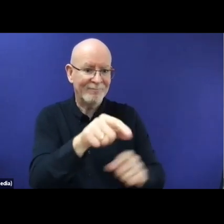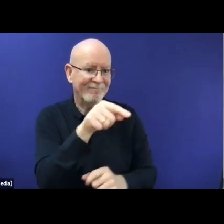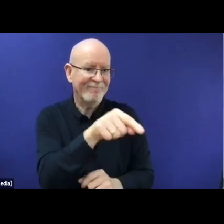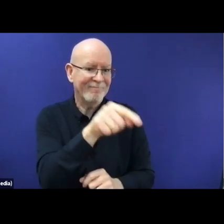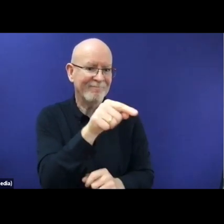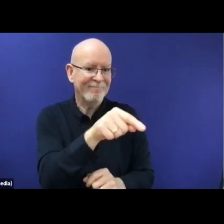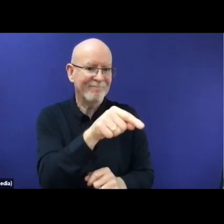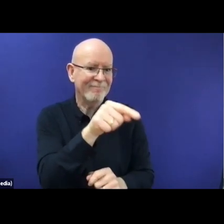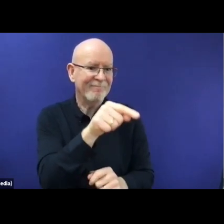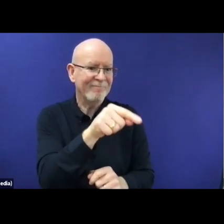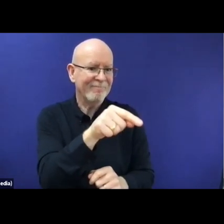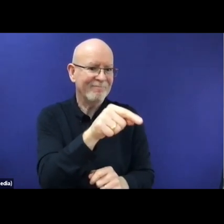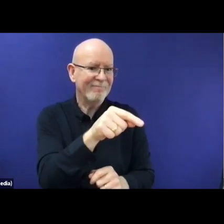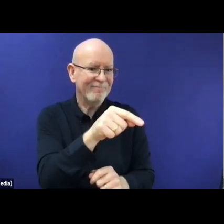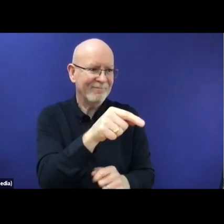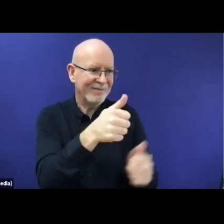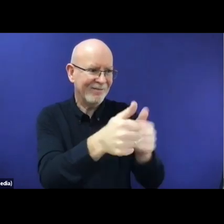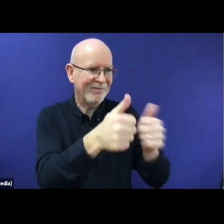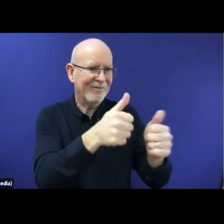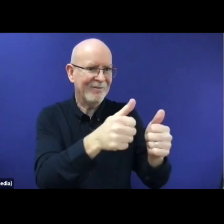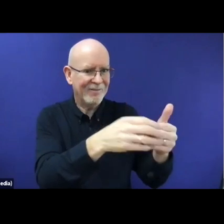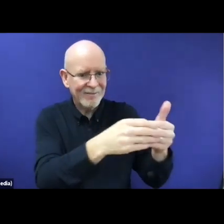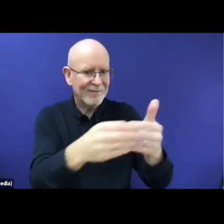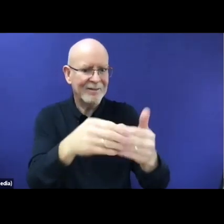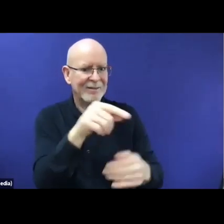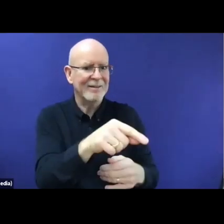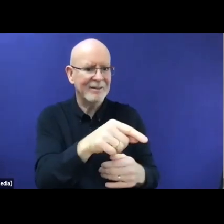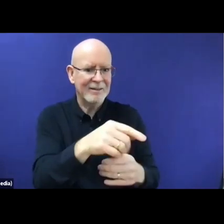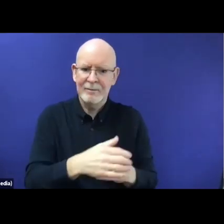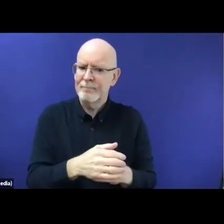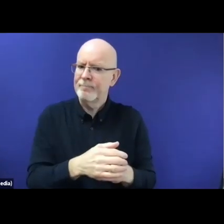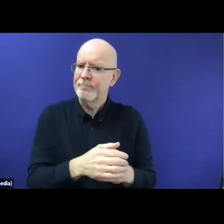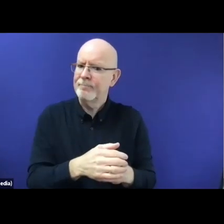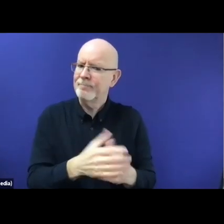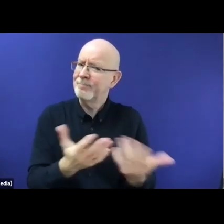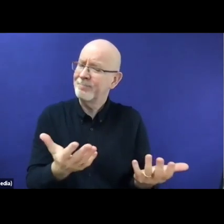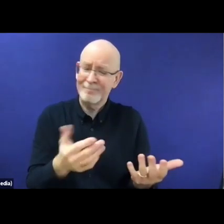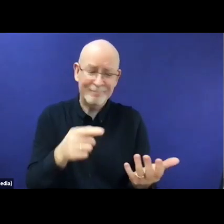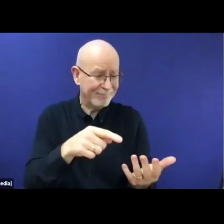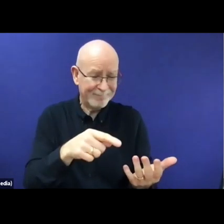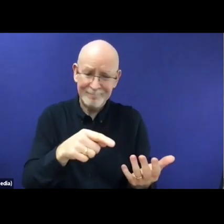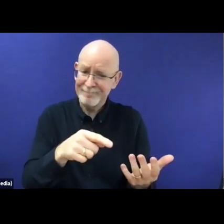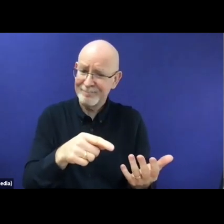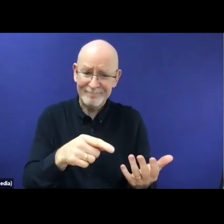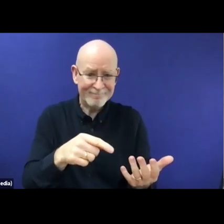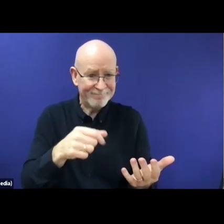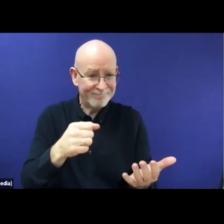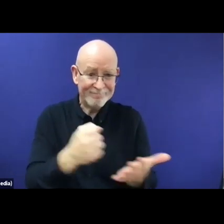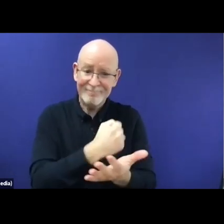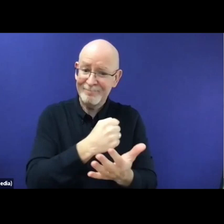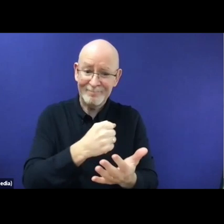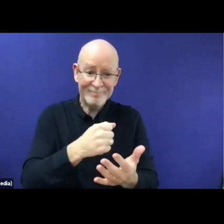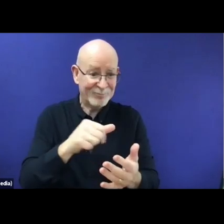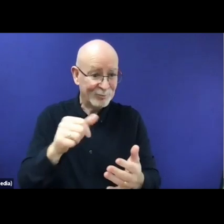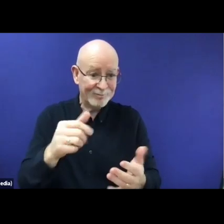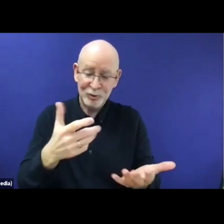it is definitely the time. And I think we're going to see the inclusion and